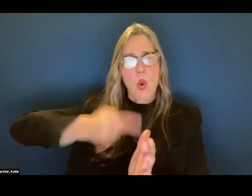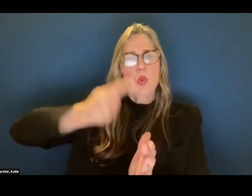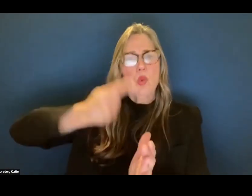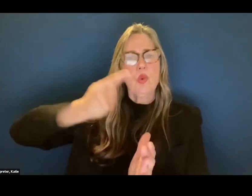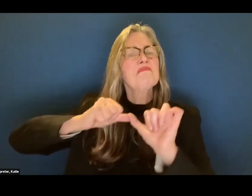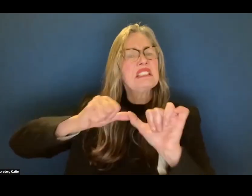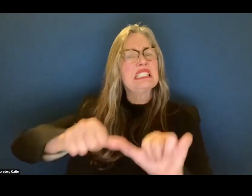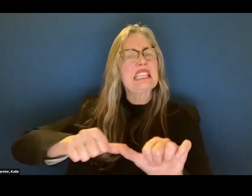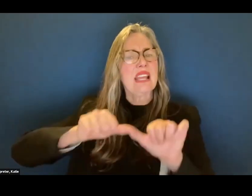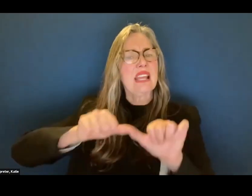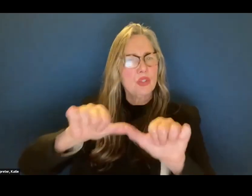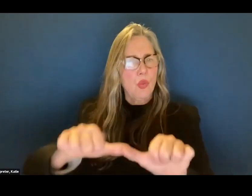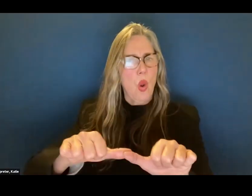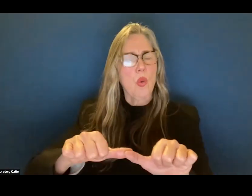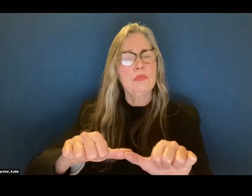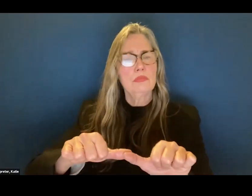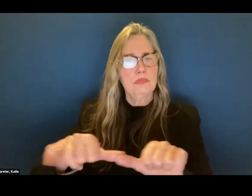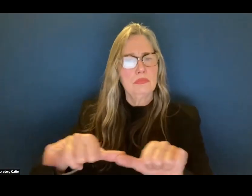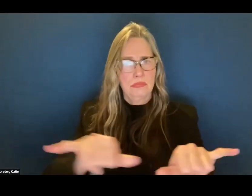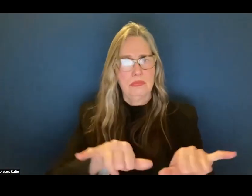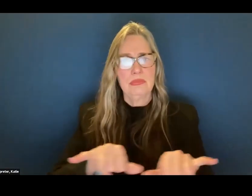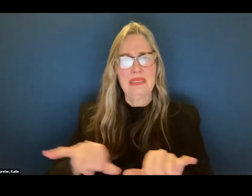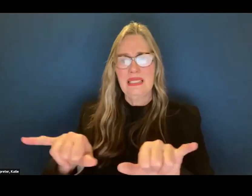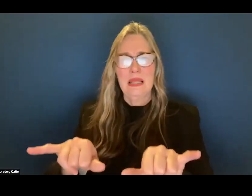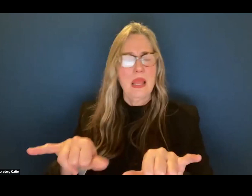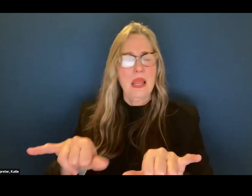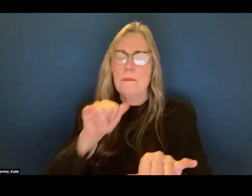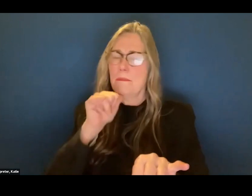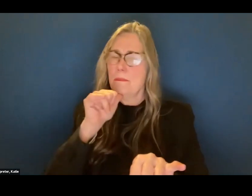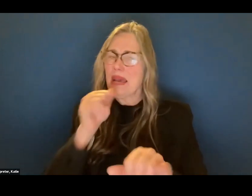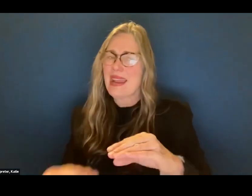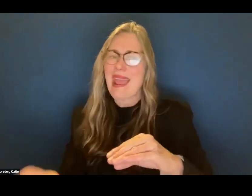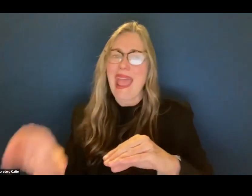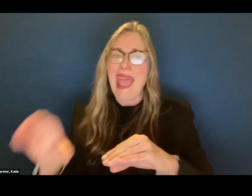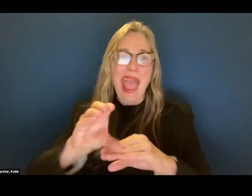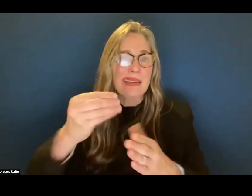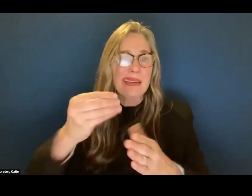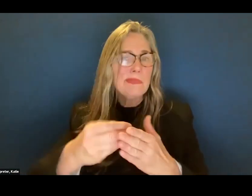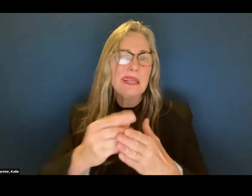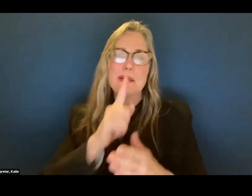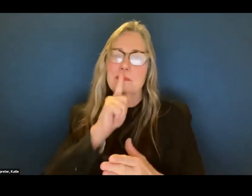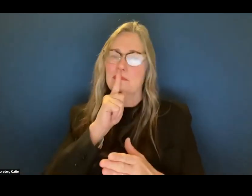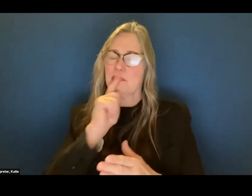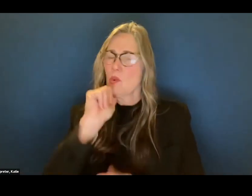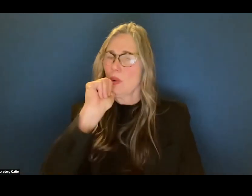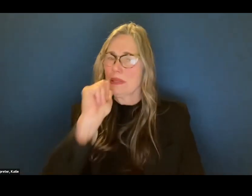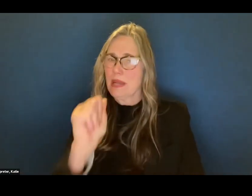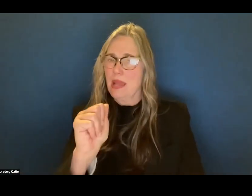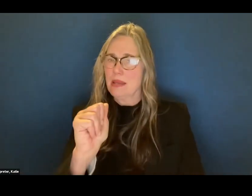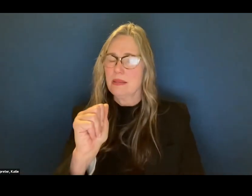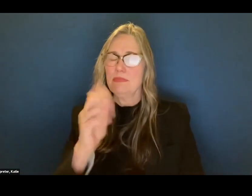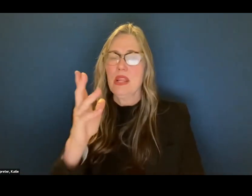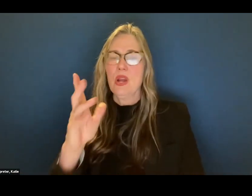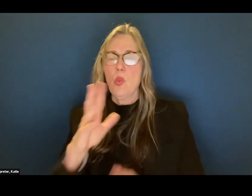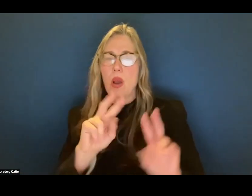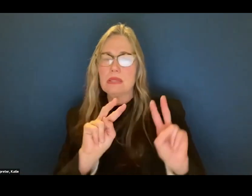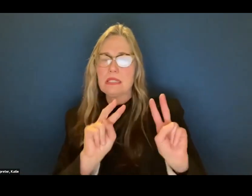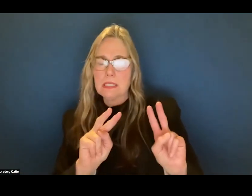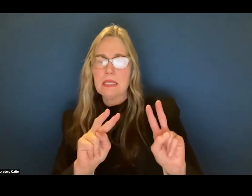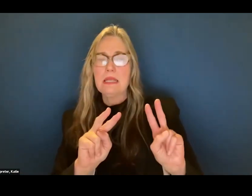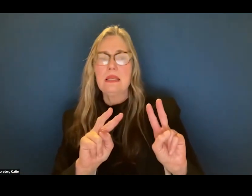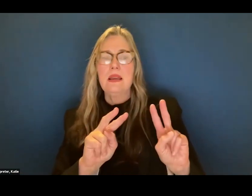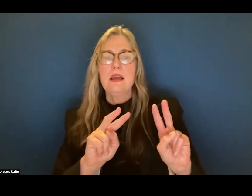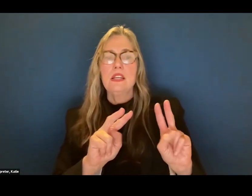quo. But he also says he's not going to add any additional funds. He wants to stay the course on the rollout of